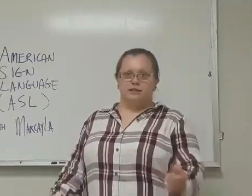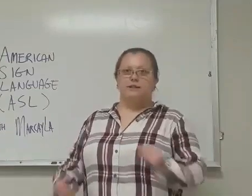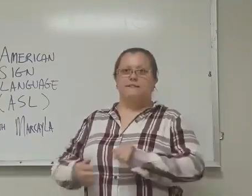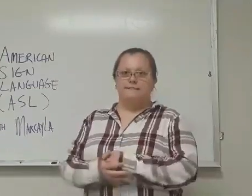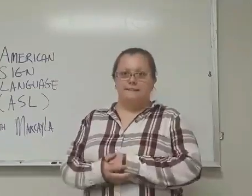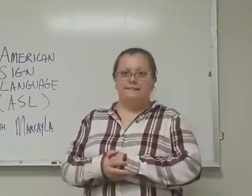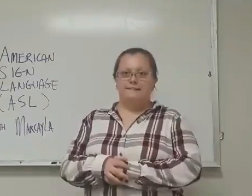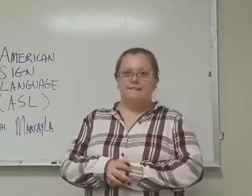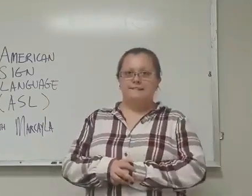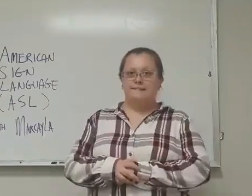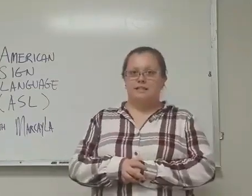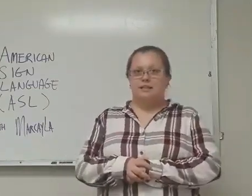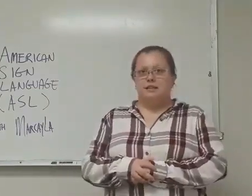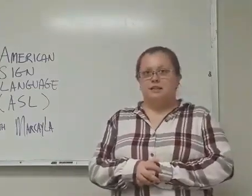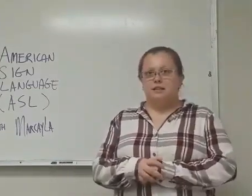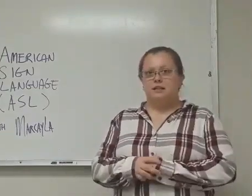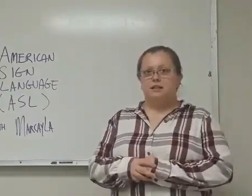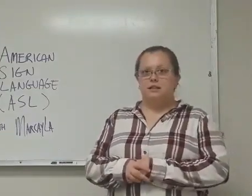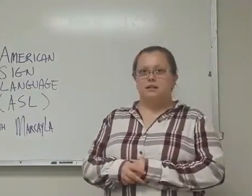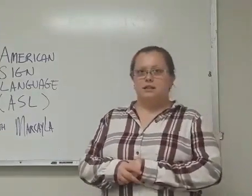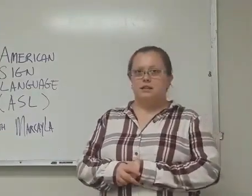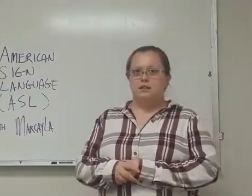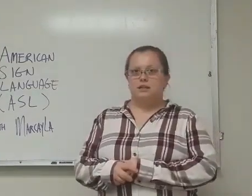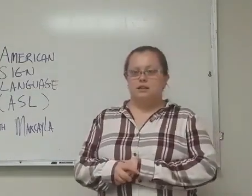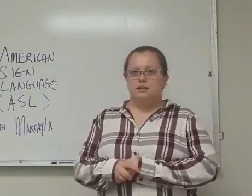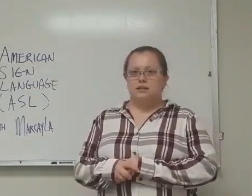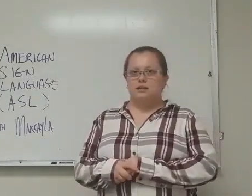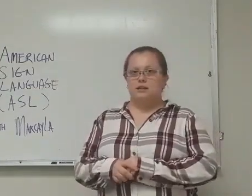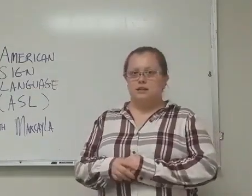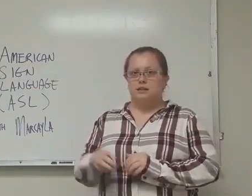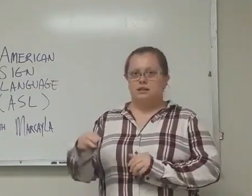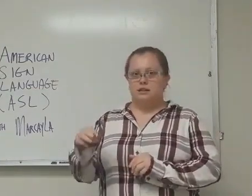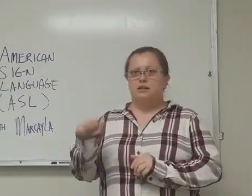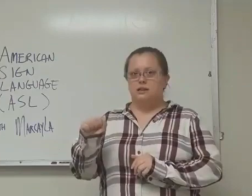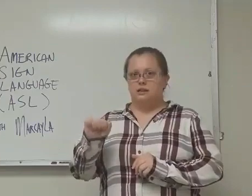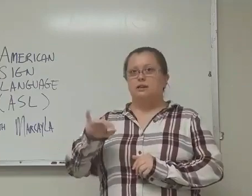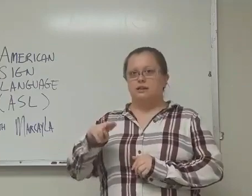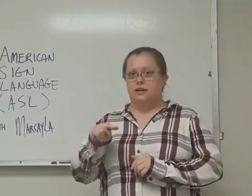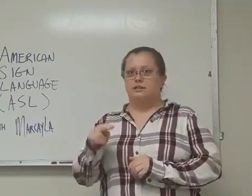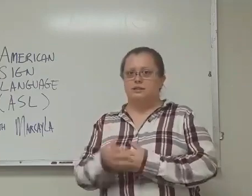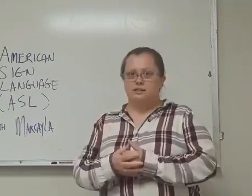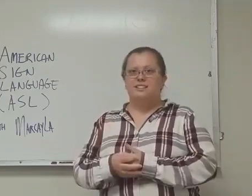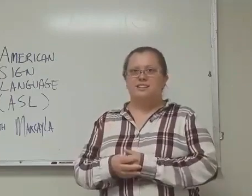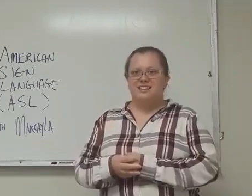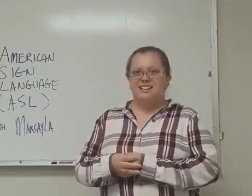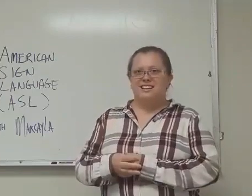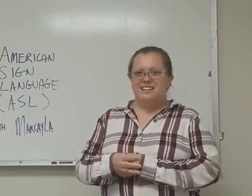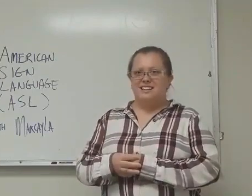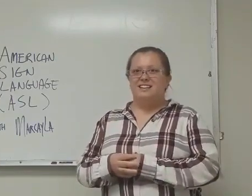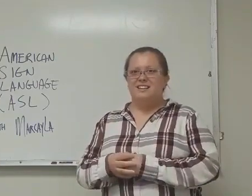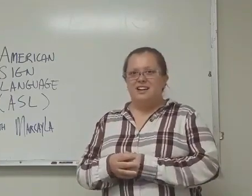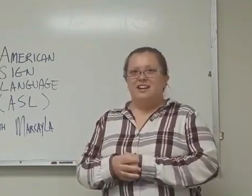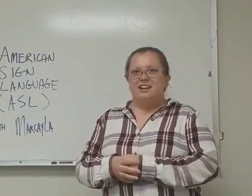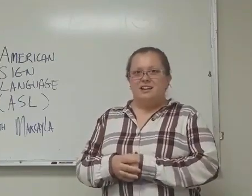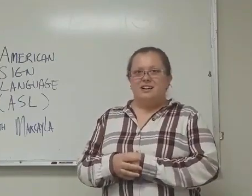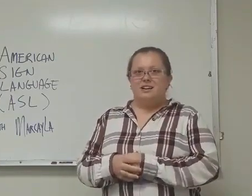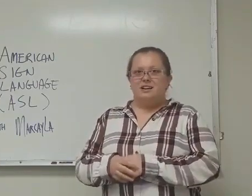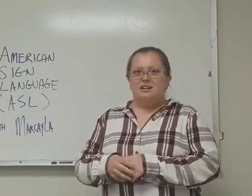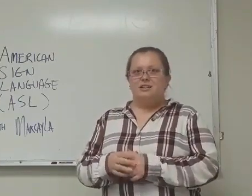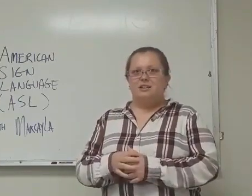right now I'm trying to do sign Main Street's MA. Okay, so Yes. I practice ahead of me, but okay, that's cool. I